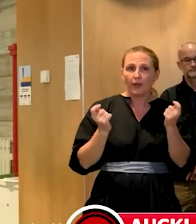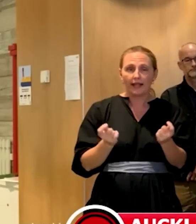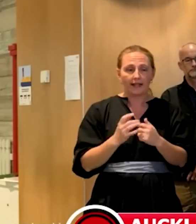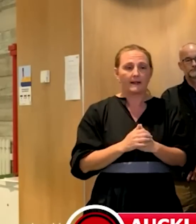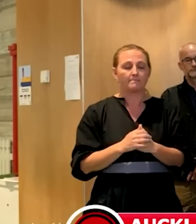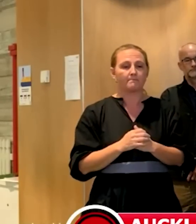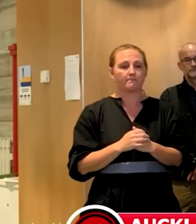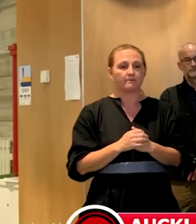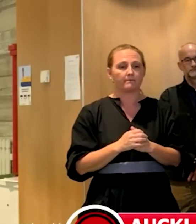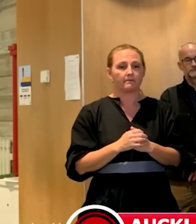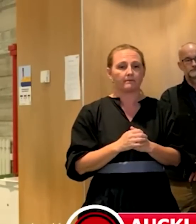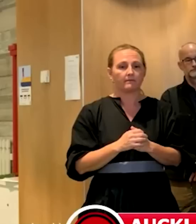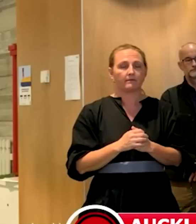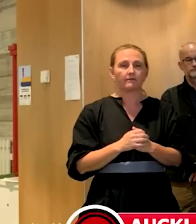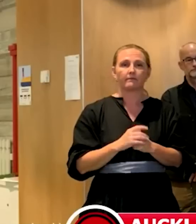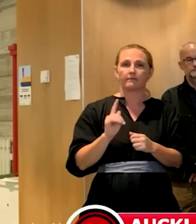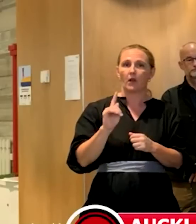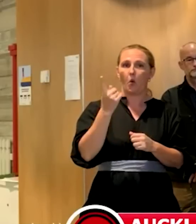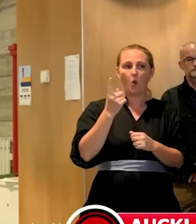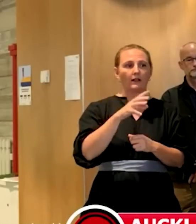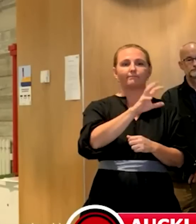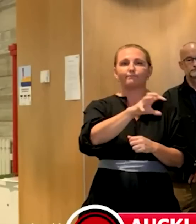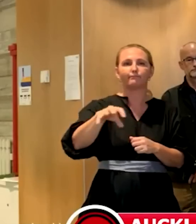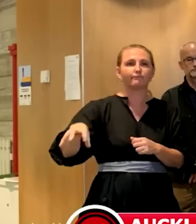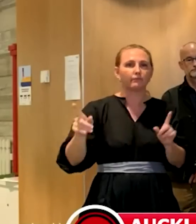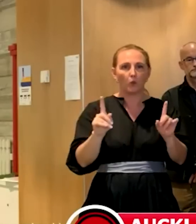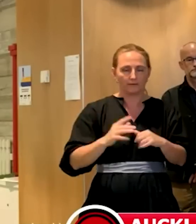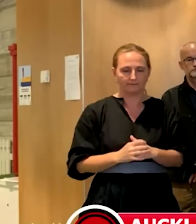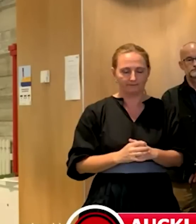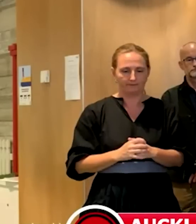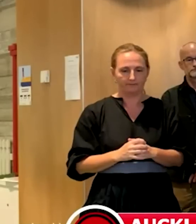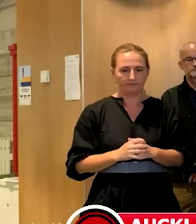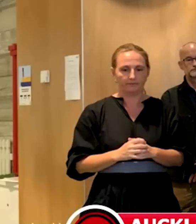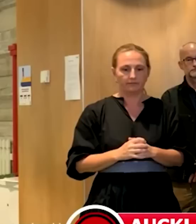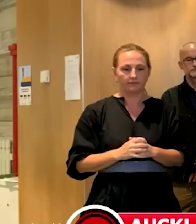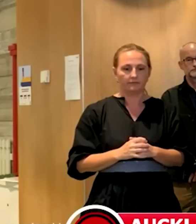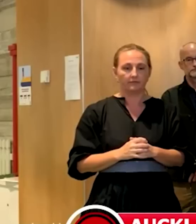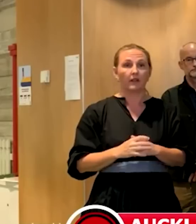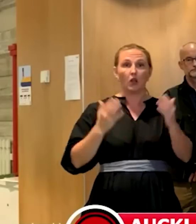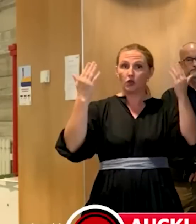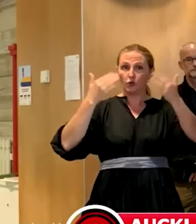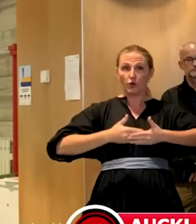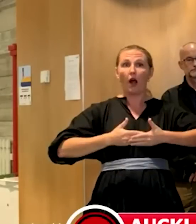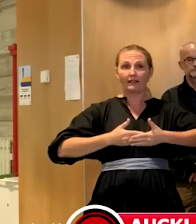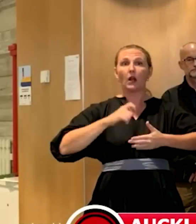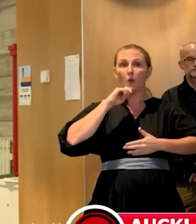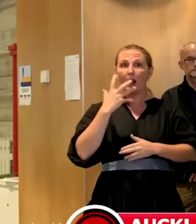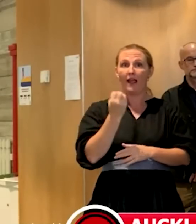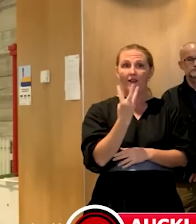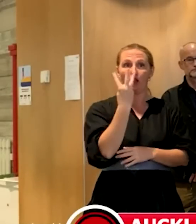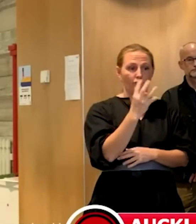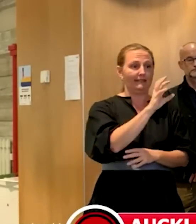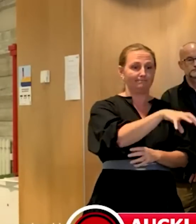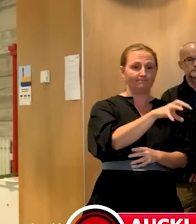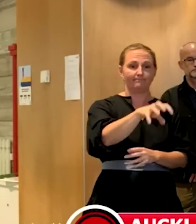relation to things happening across Tamaki Makaurau. So we will continue to have open throughout the night our 3